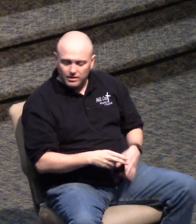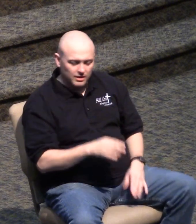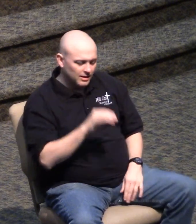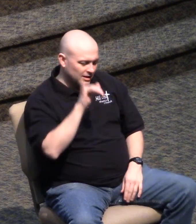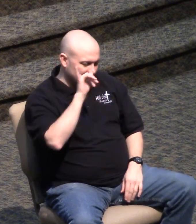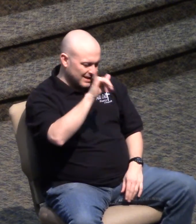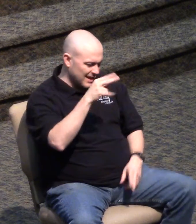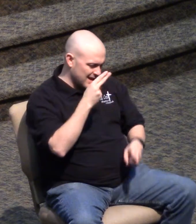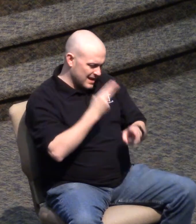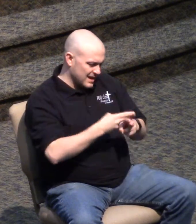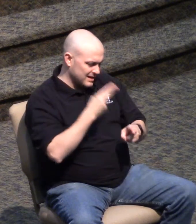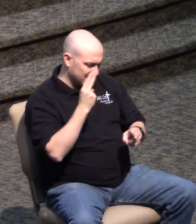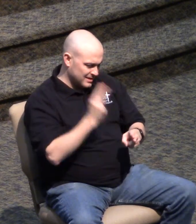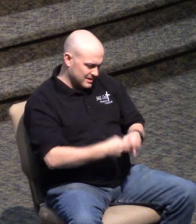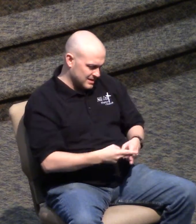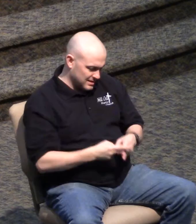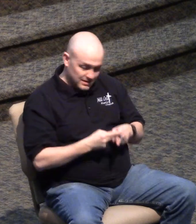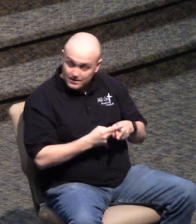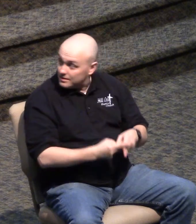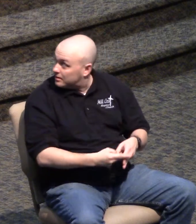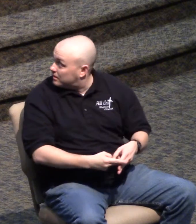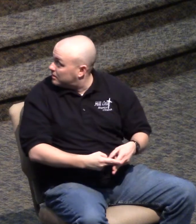about that